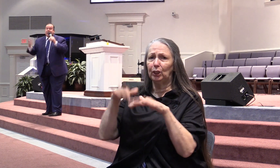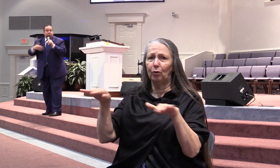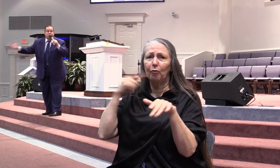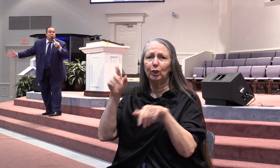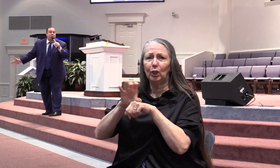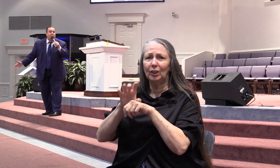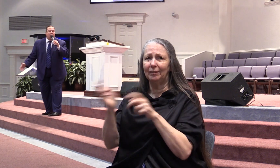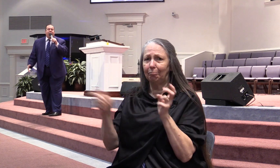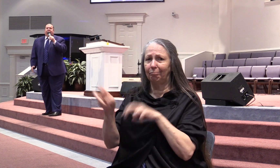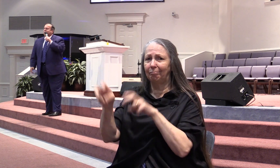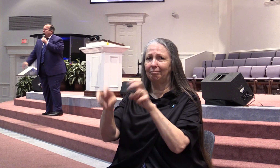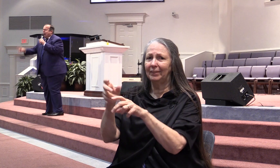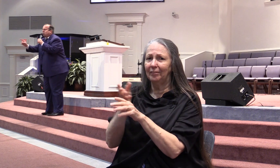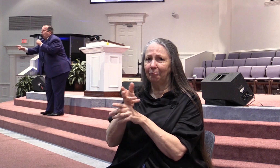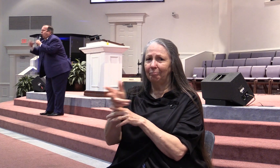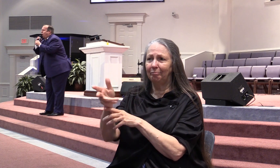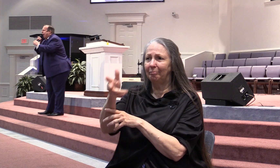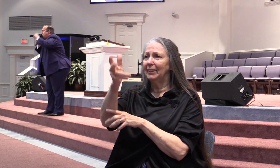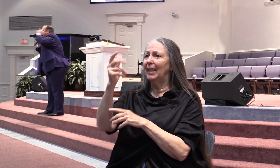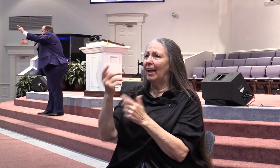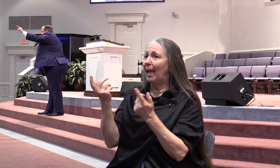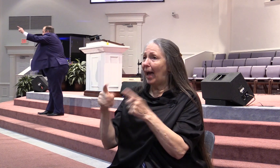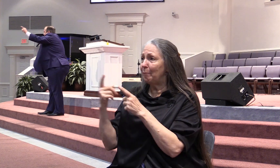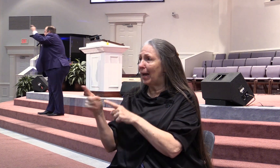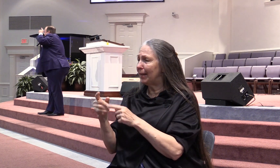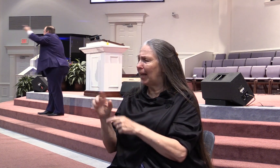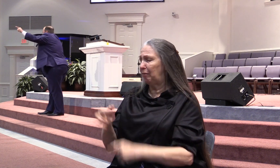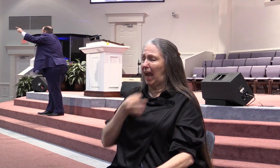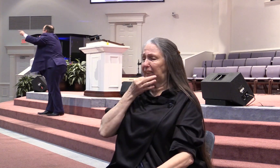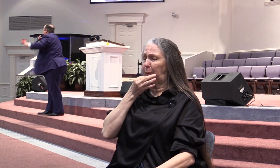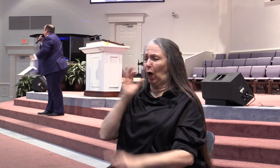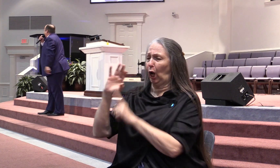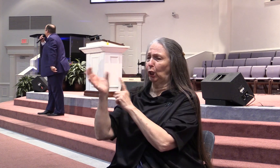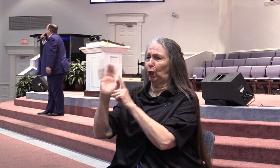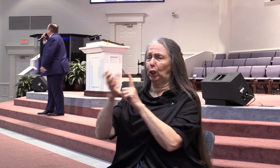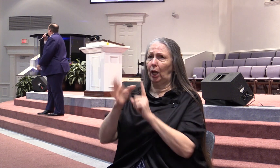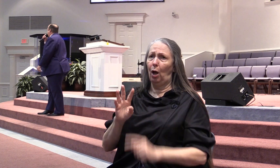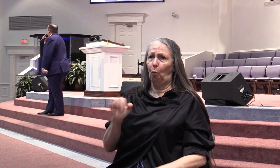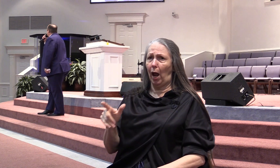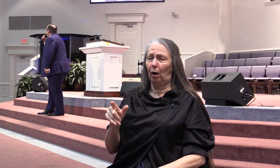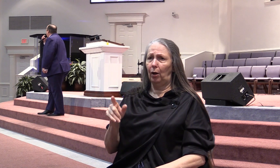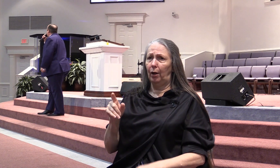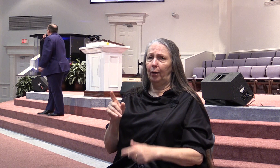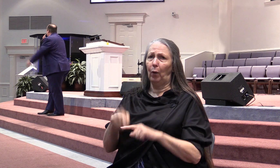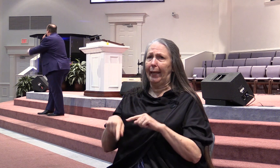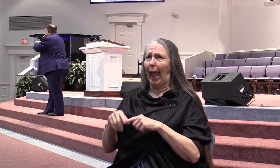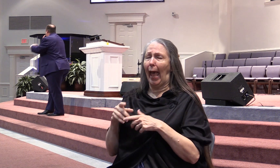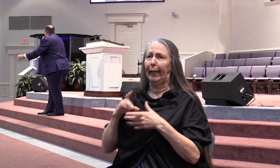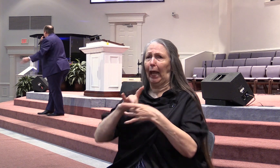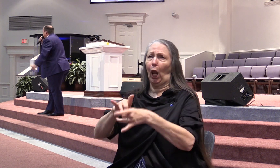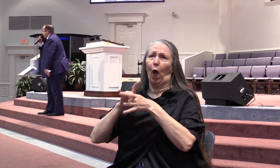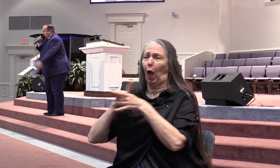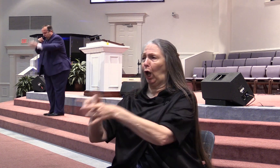was who we were. And when that was going on, every expert out there in culture was saying, well, we just can't get along. There's too